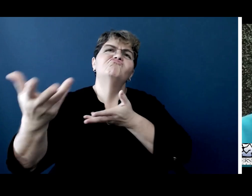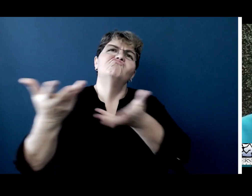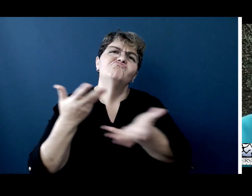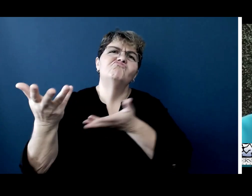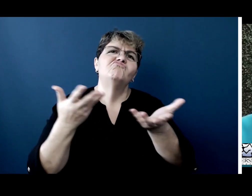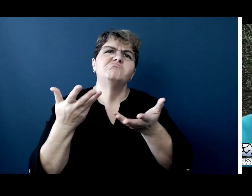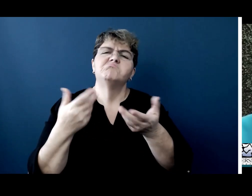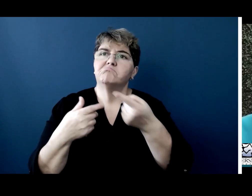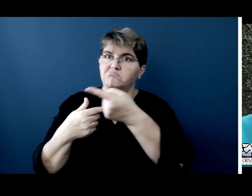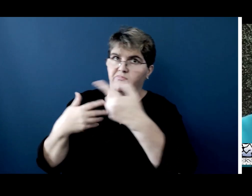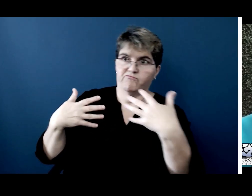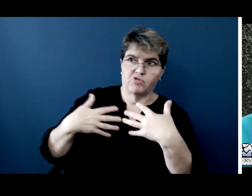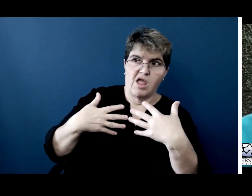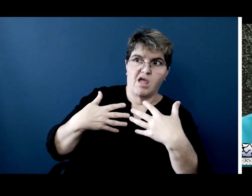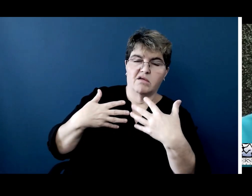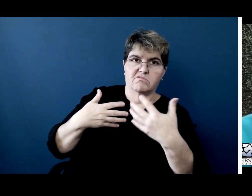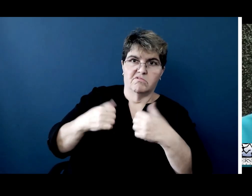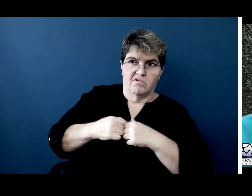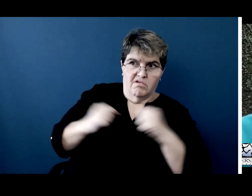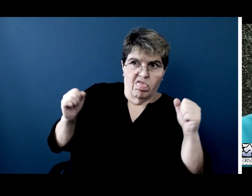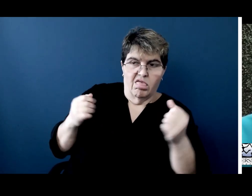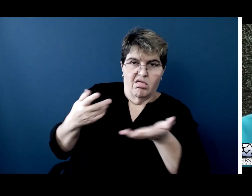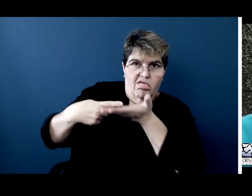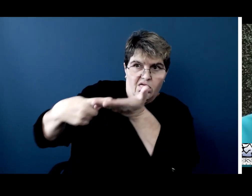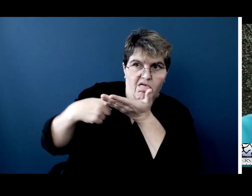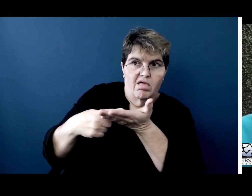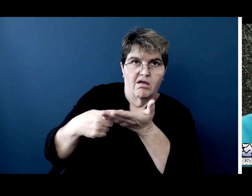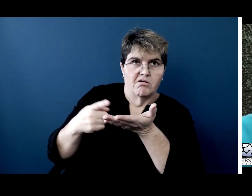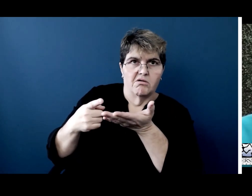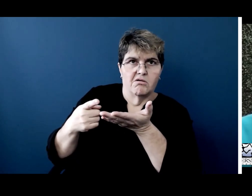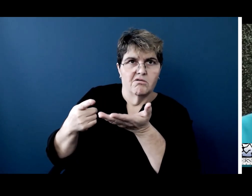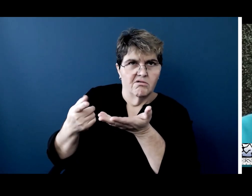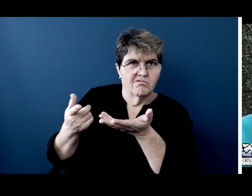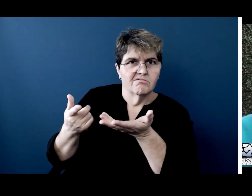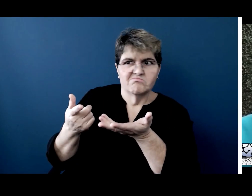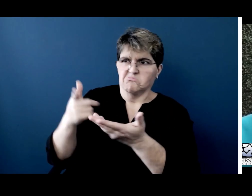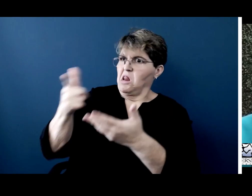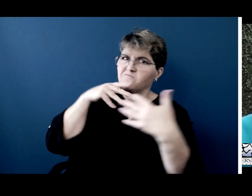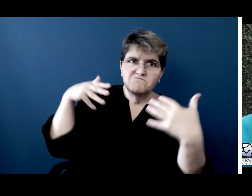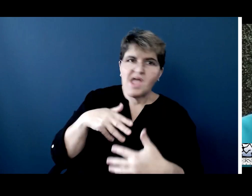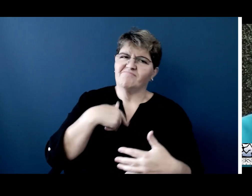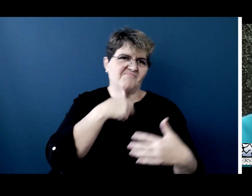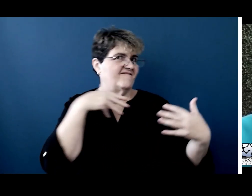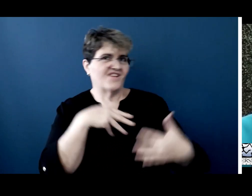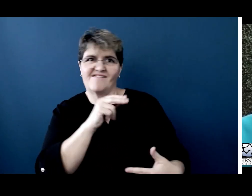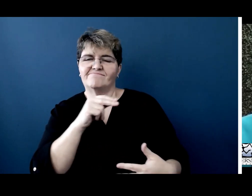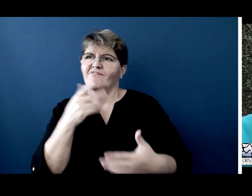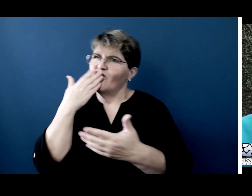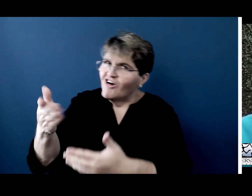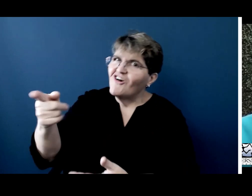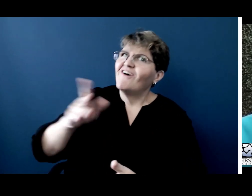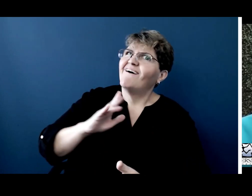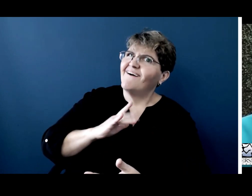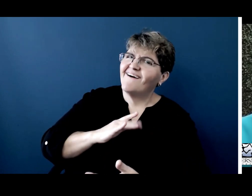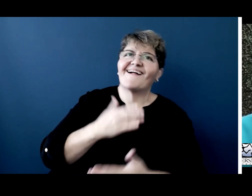is you always try to stay busy, you always talk to people, socialize, but when it does come up and you are thinking